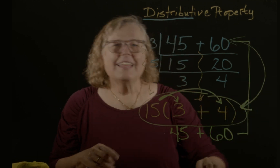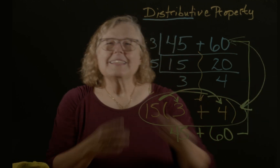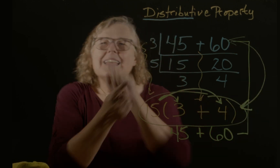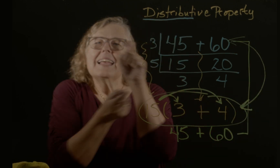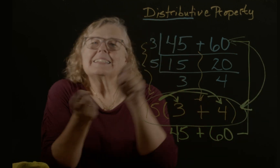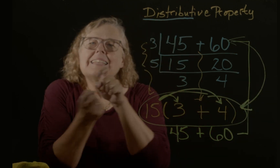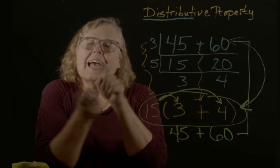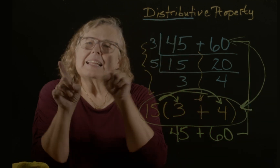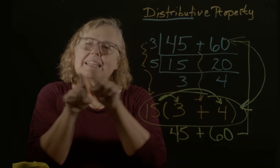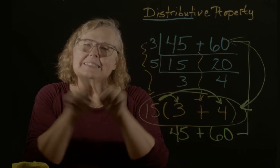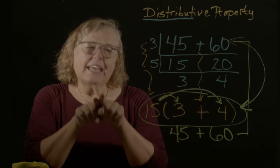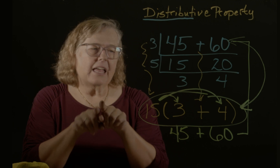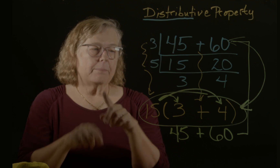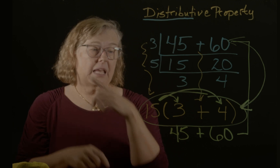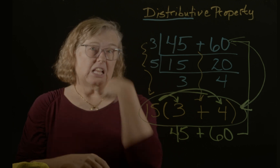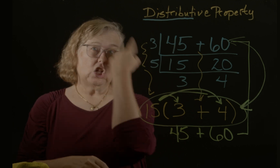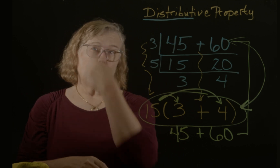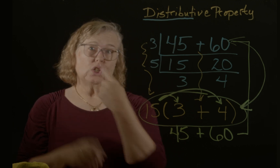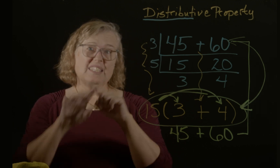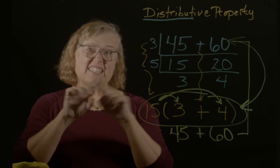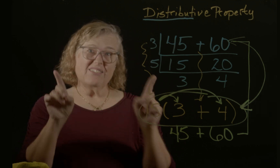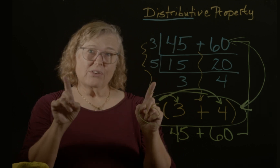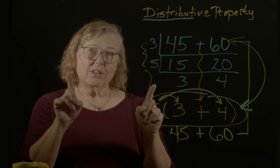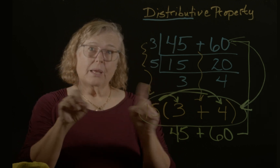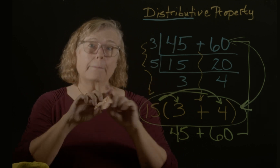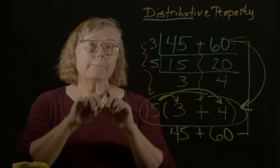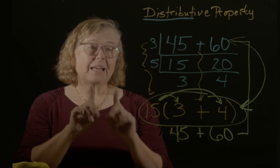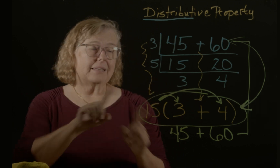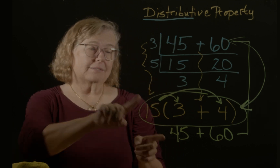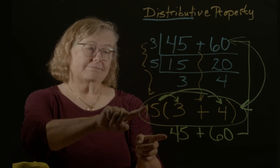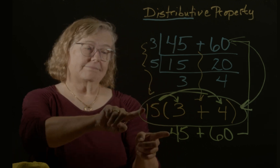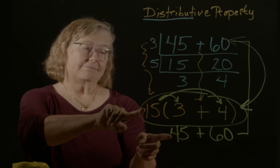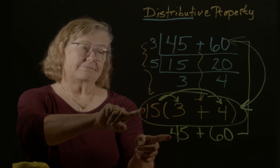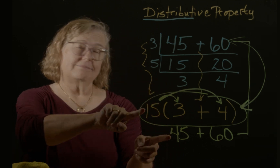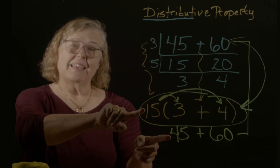and this, they are exactly the same. It just looks different.